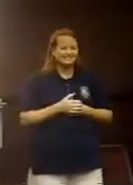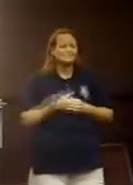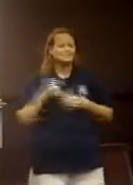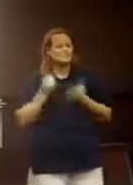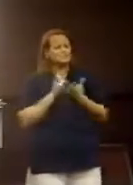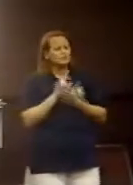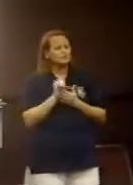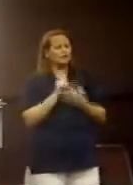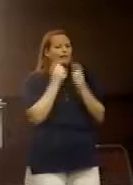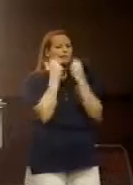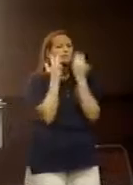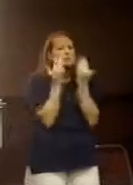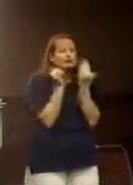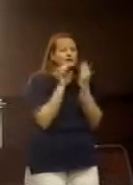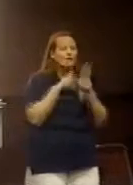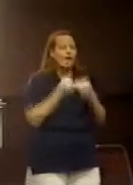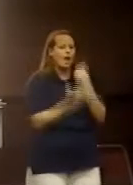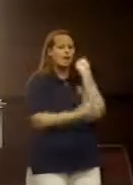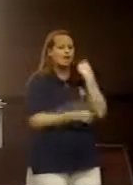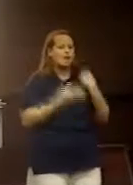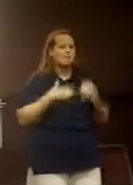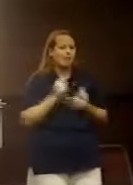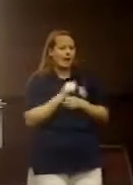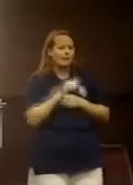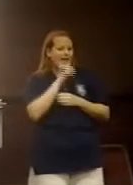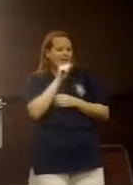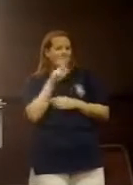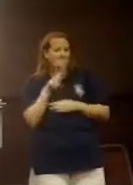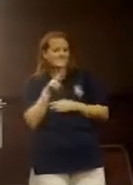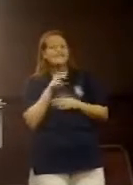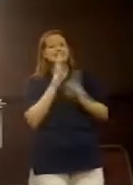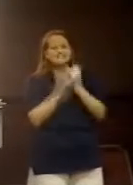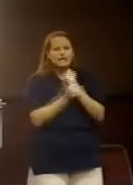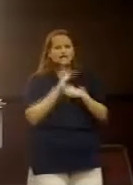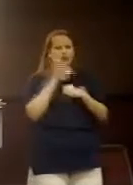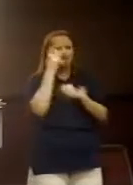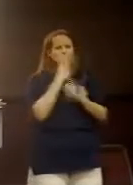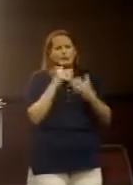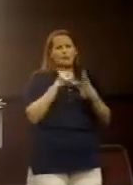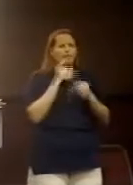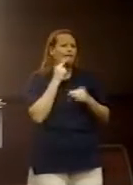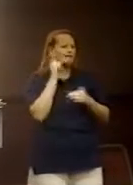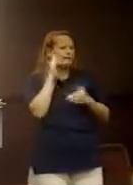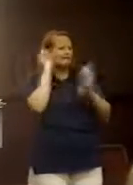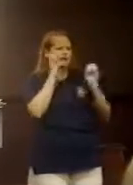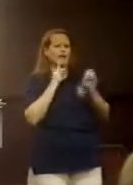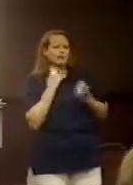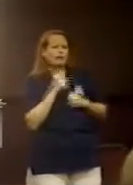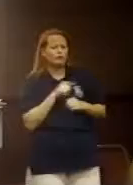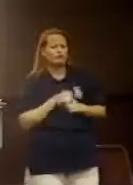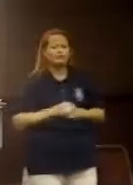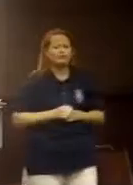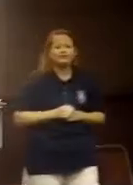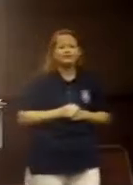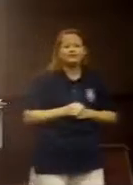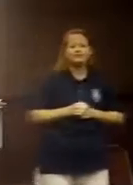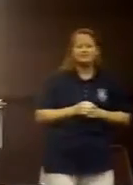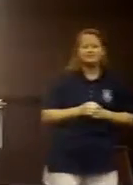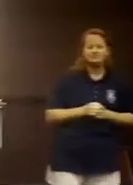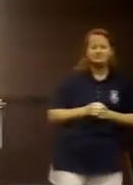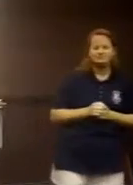shame. It's really embarrassing how poor my AV skills are for somebody in deaf ed, I'll tell you.